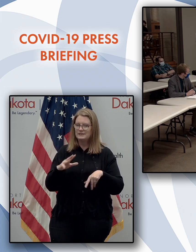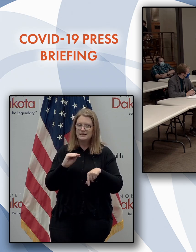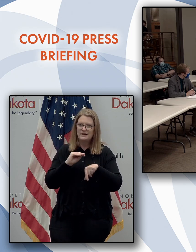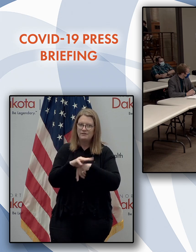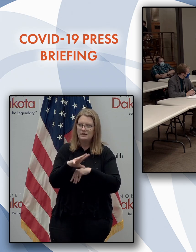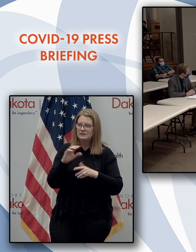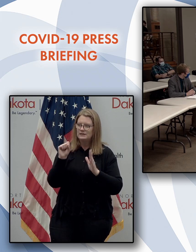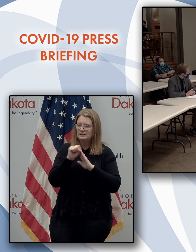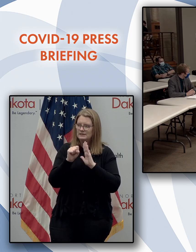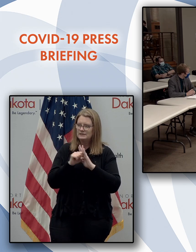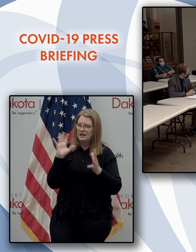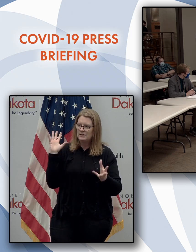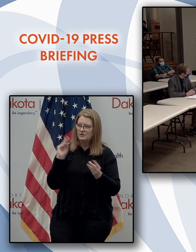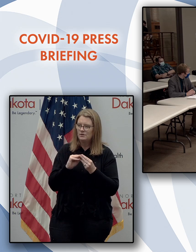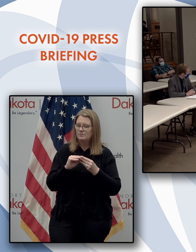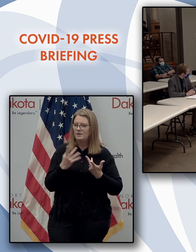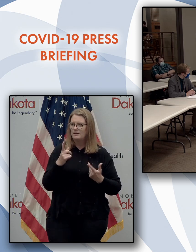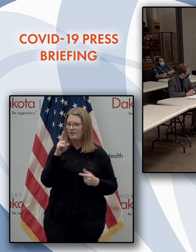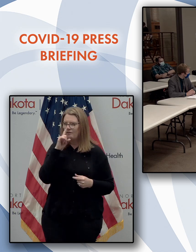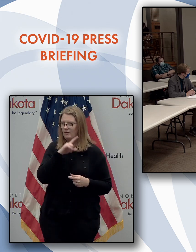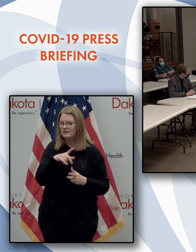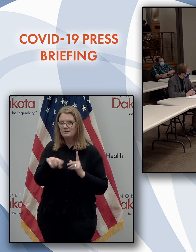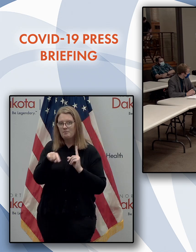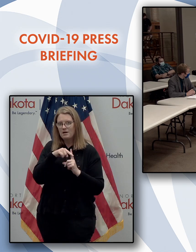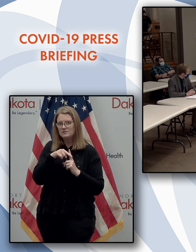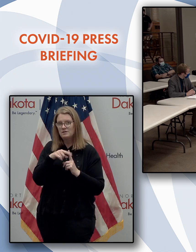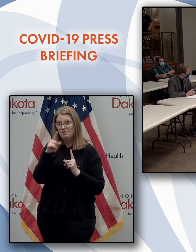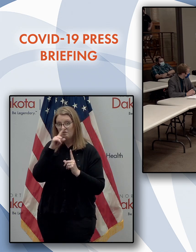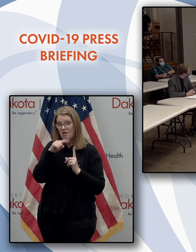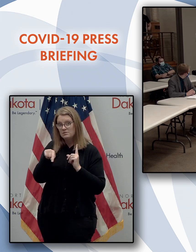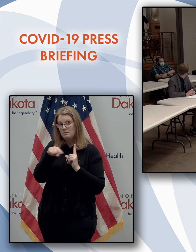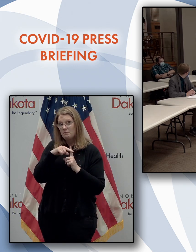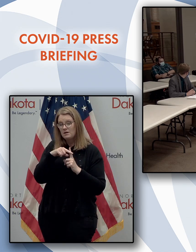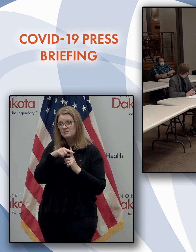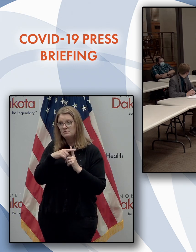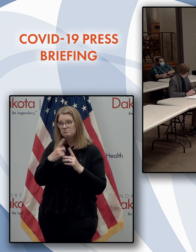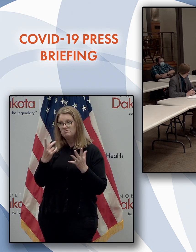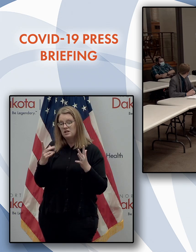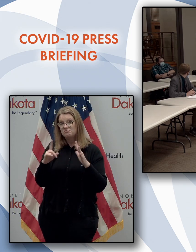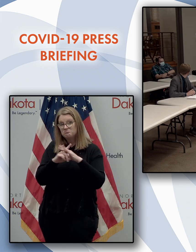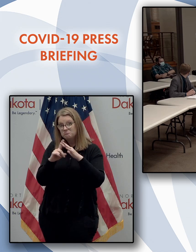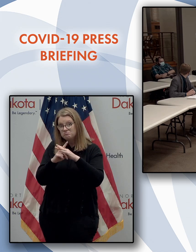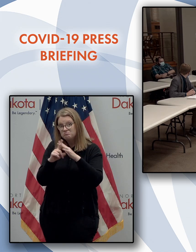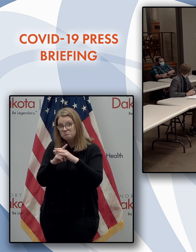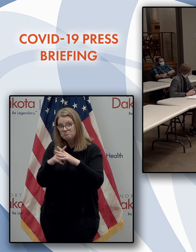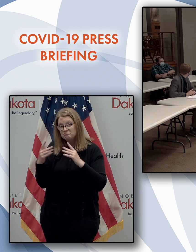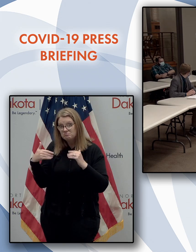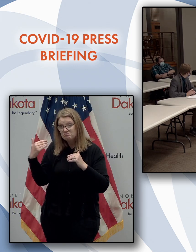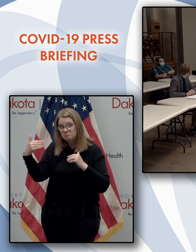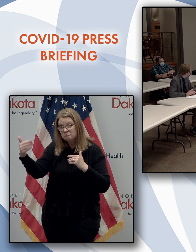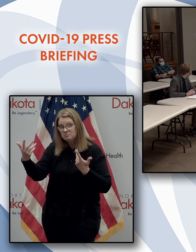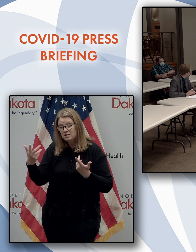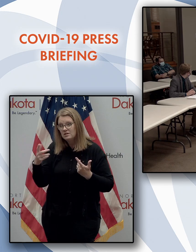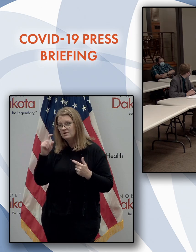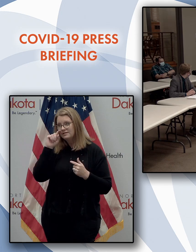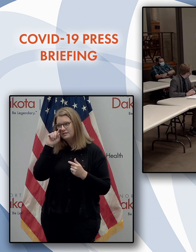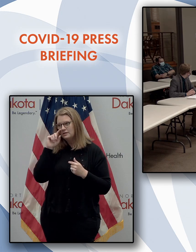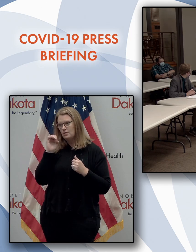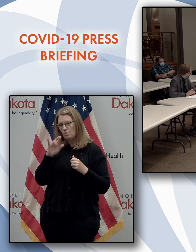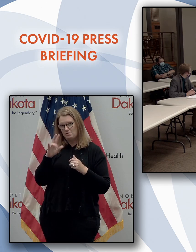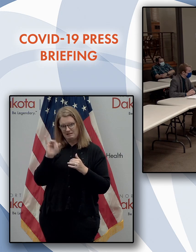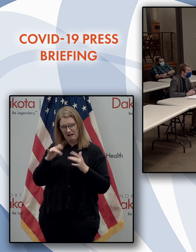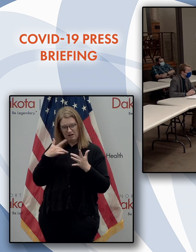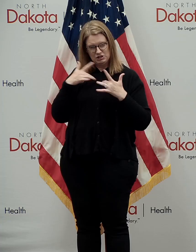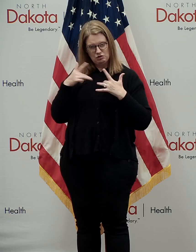don't hear about false positives. Are false positives something that comes up often in testing, and does it happen enough to be a